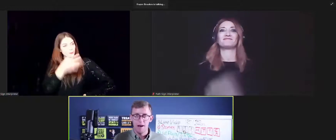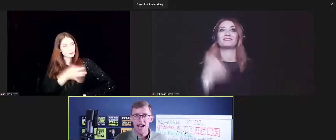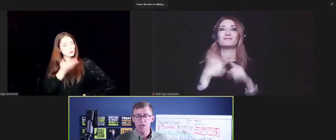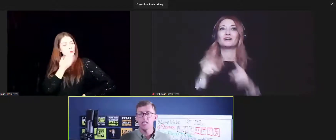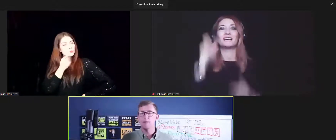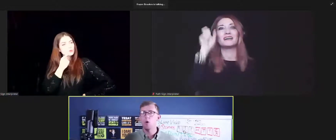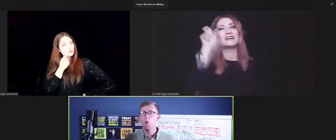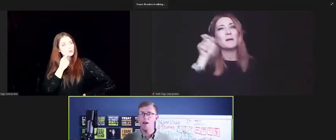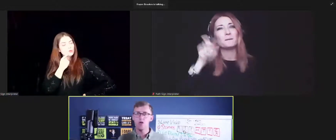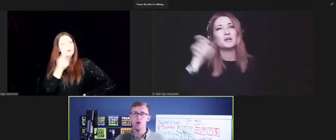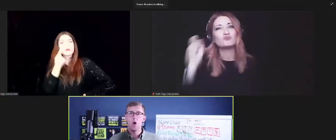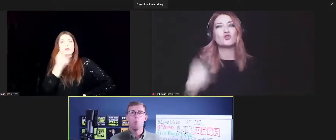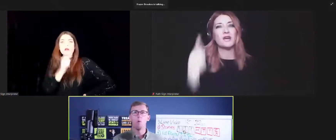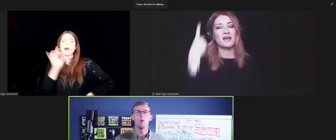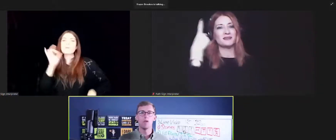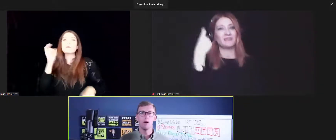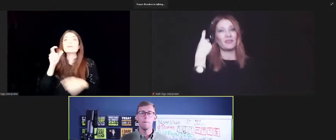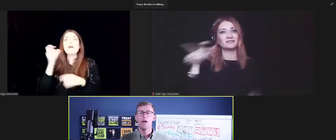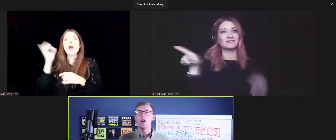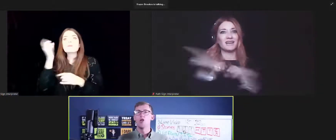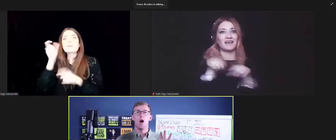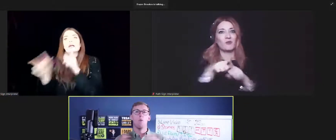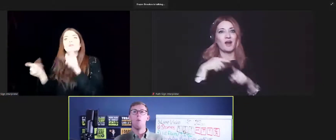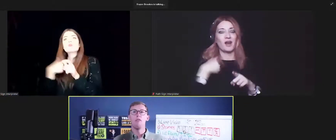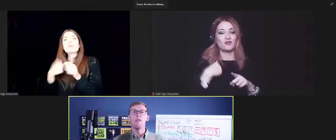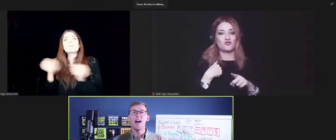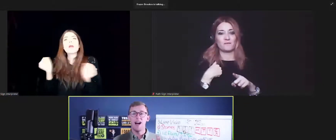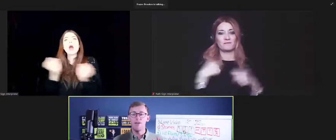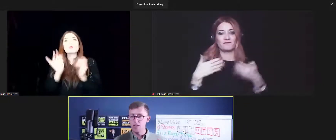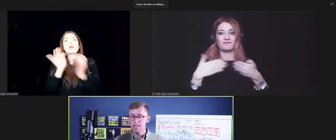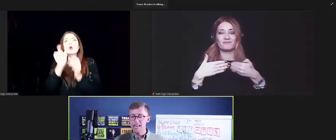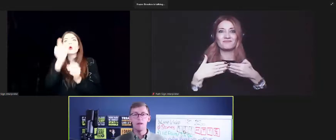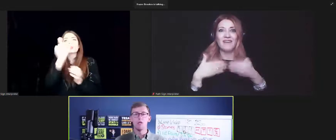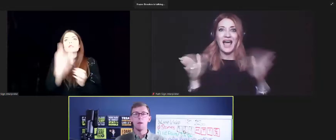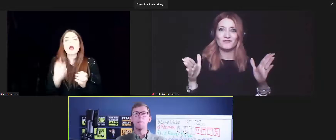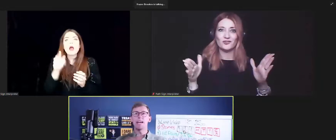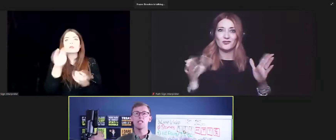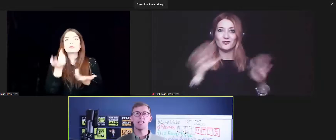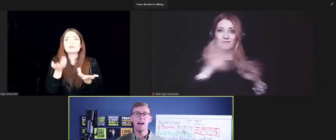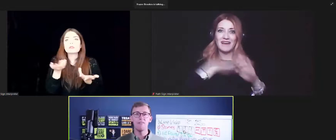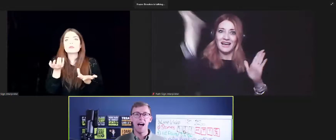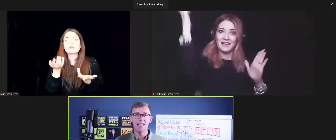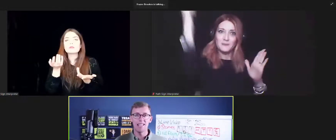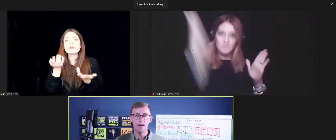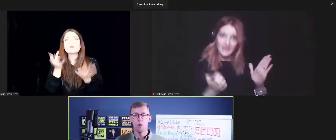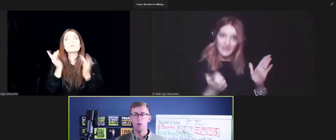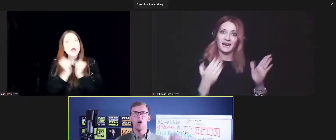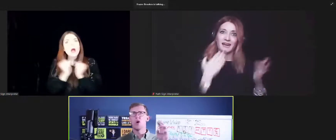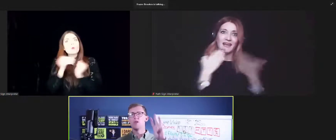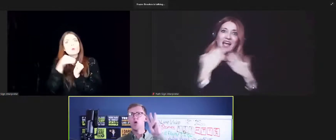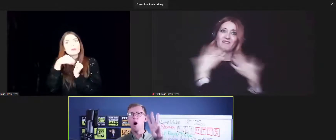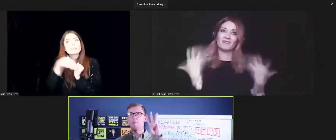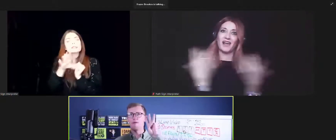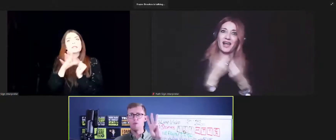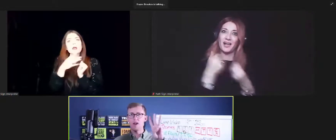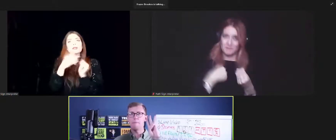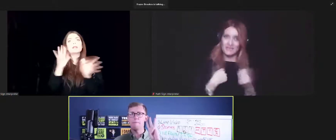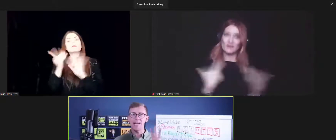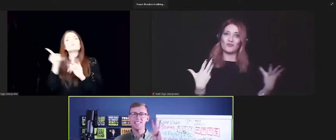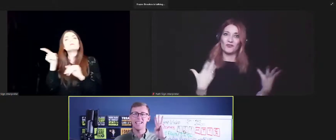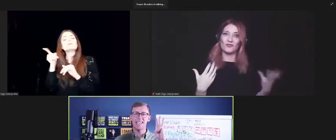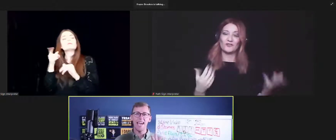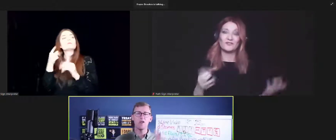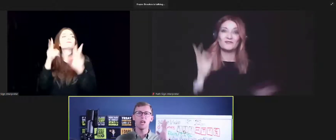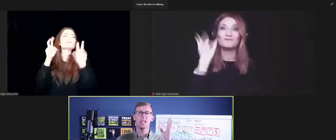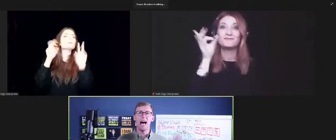by asking them a question. What would you do? So one thing that I recently did, it was the biggest live that I did. Top 3